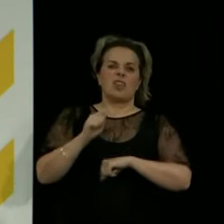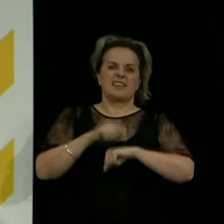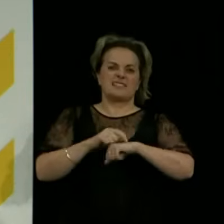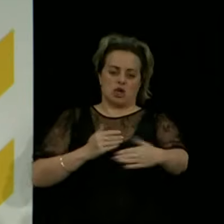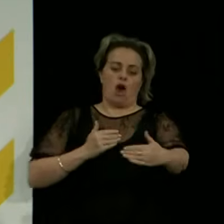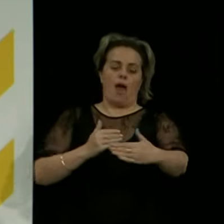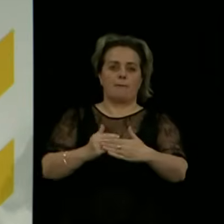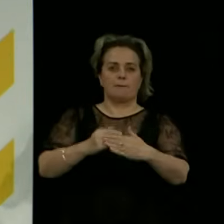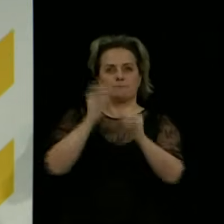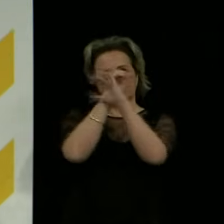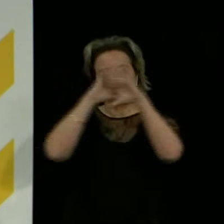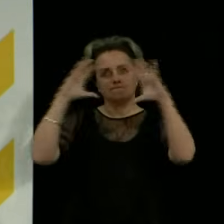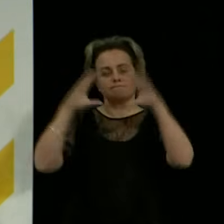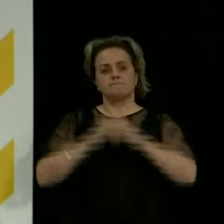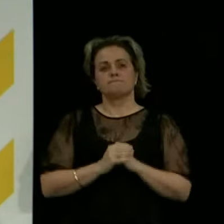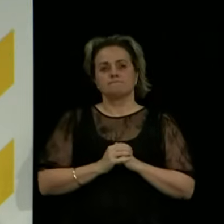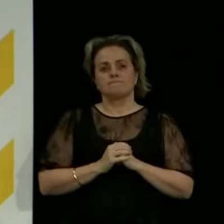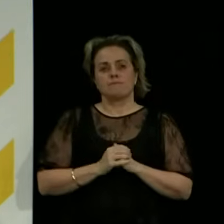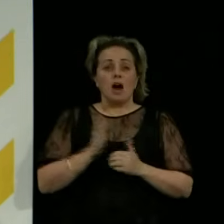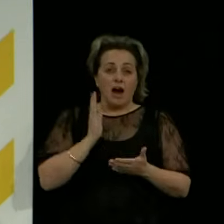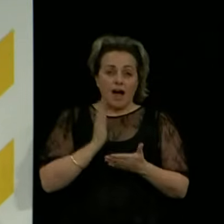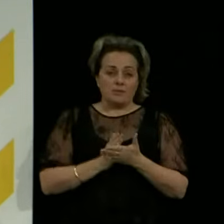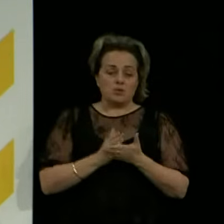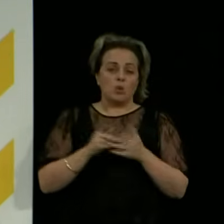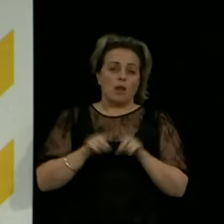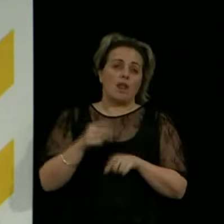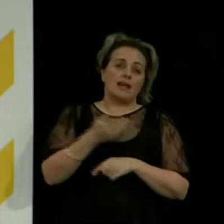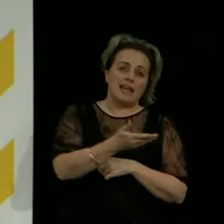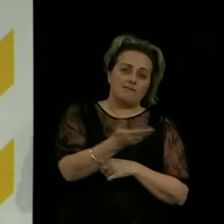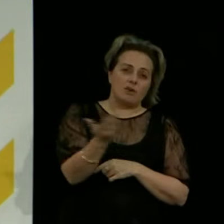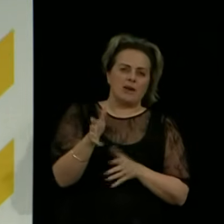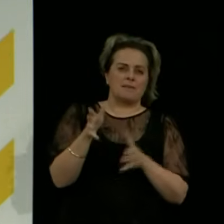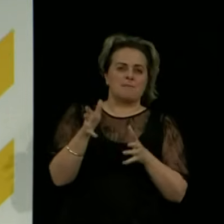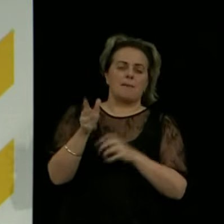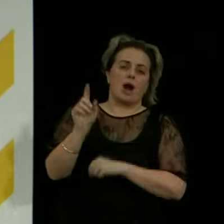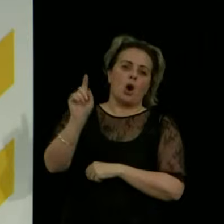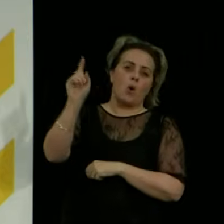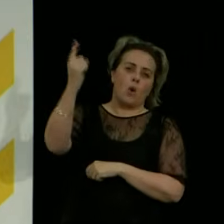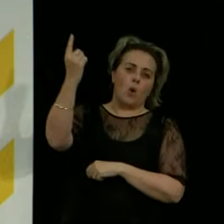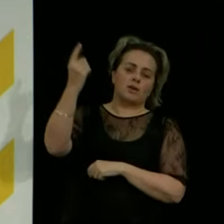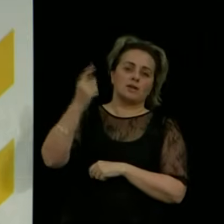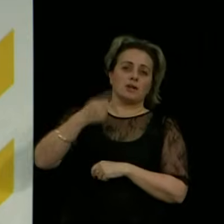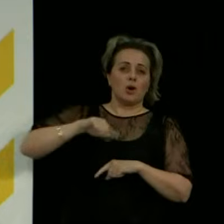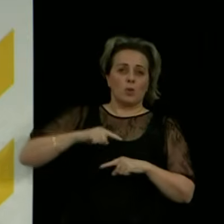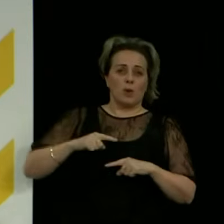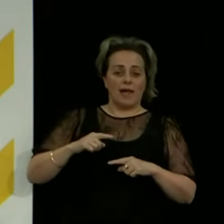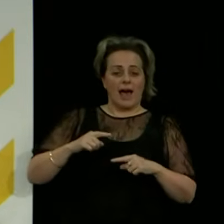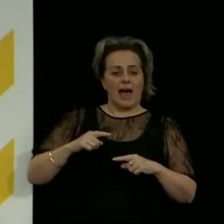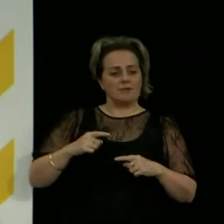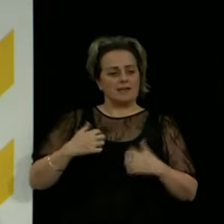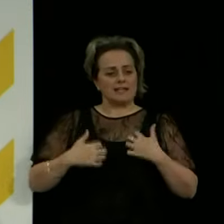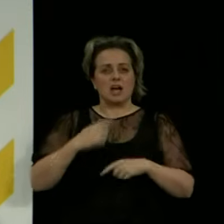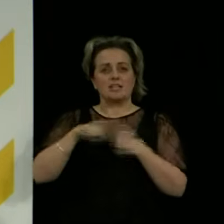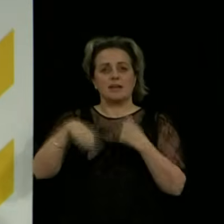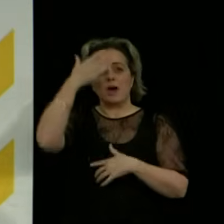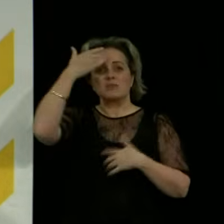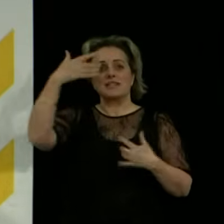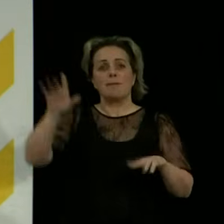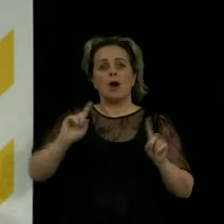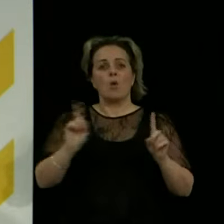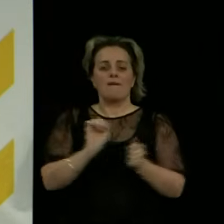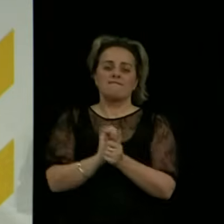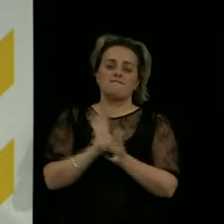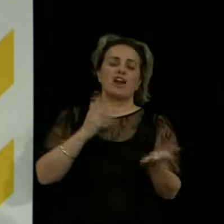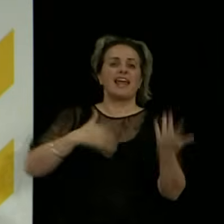in. I'm sure, like everybody, particularly in Auckland, we're looking forward to a summer where we can enjoy freedoms,